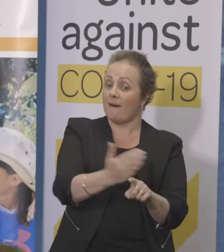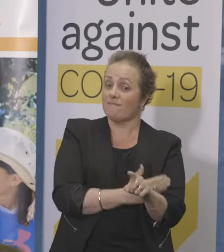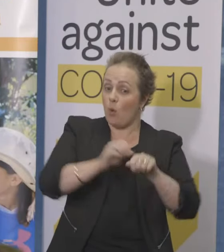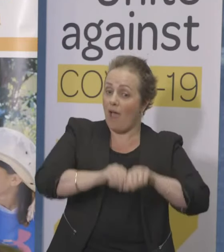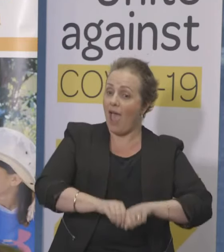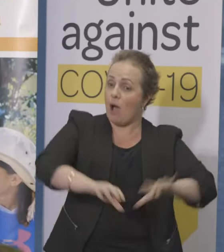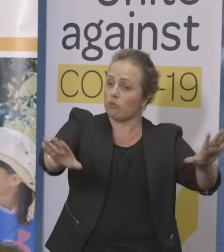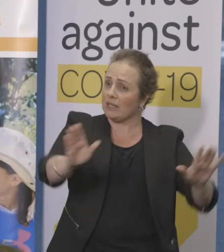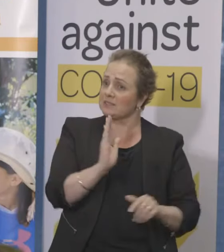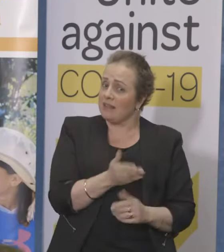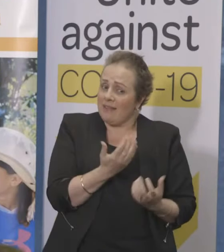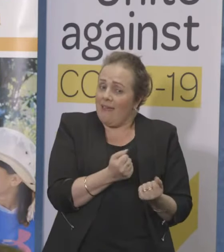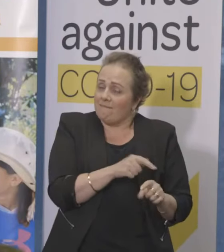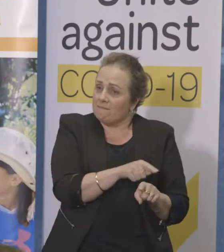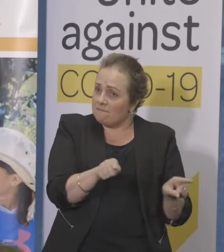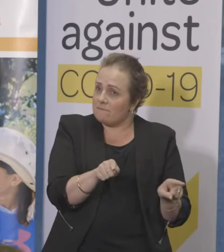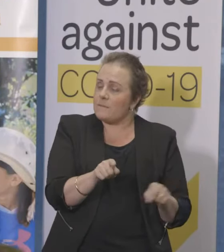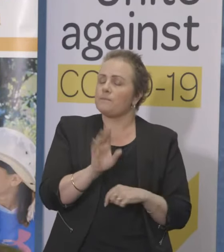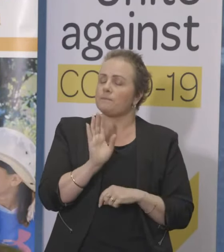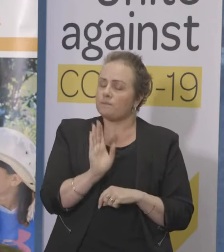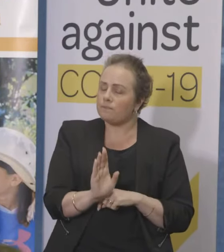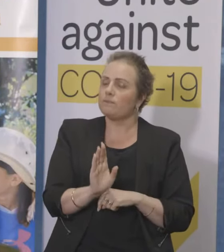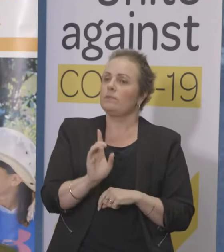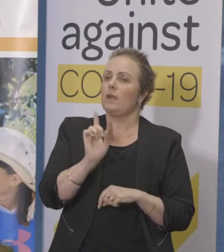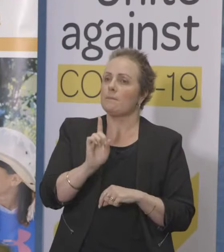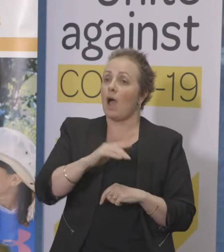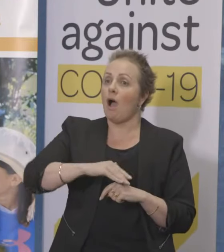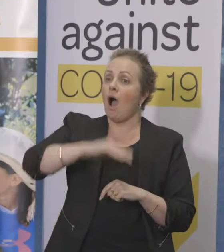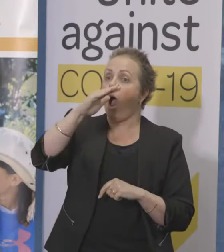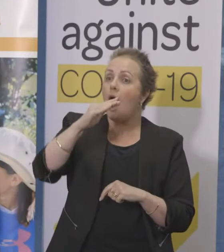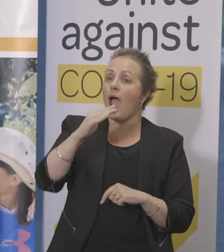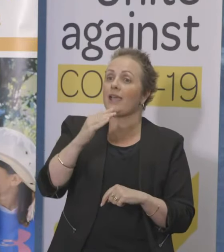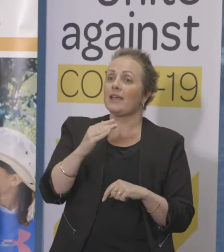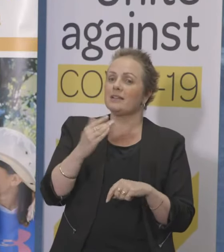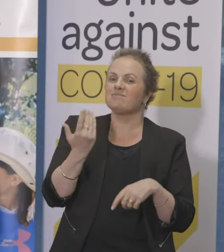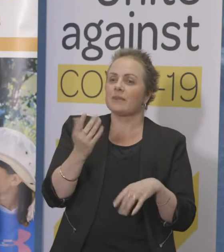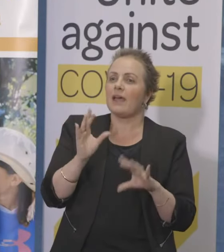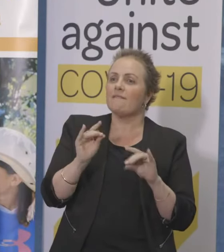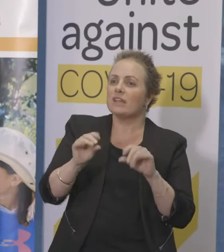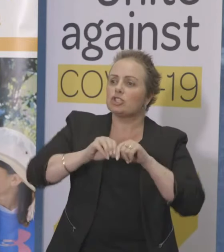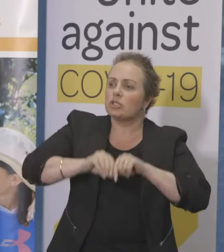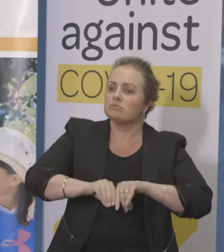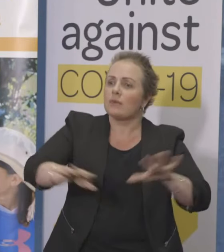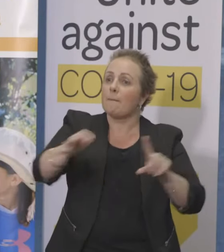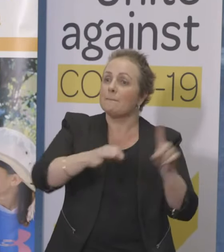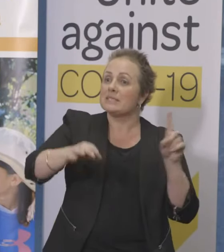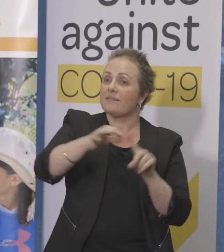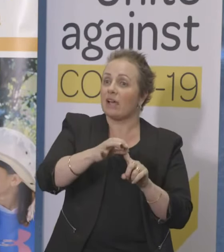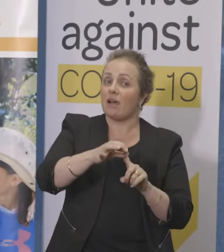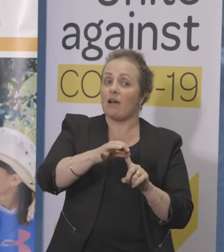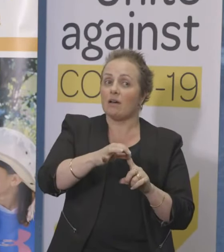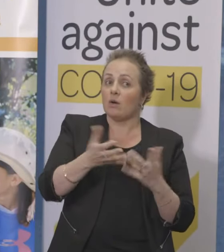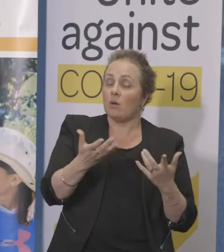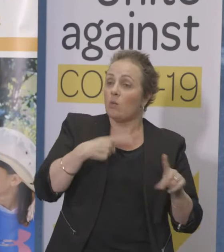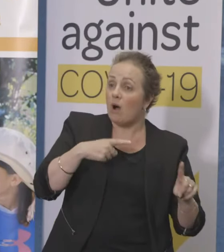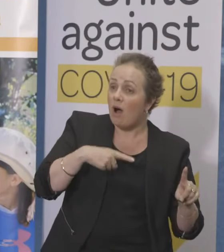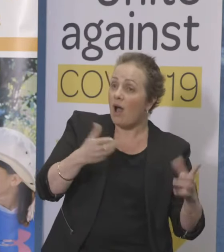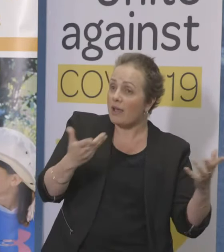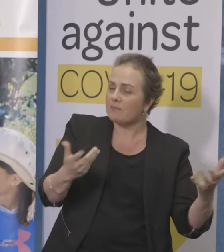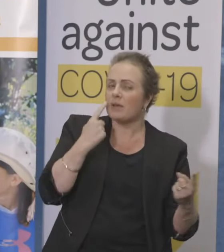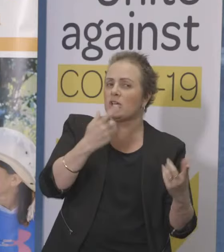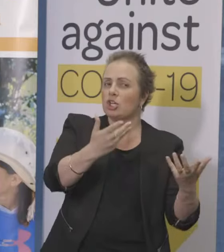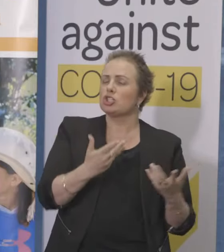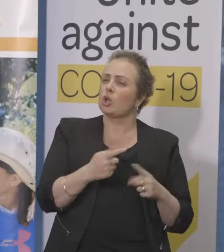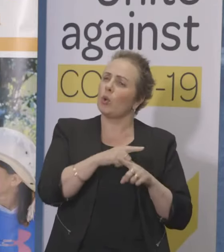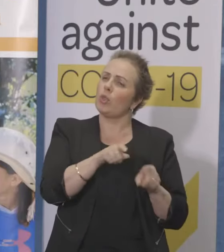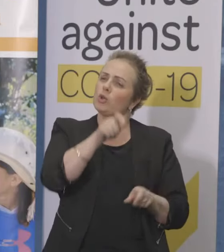outbreak. And I think that what the higher rates of infection amongst Pacific people reflect there is that they